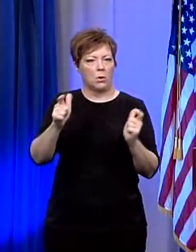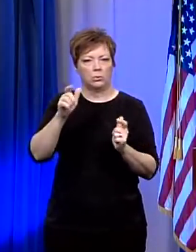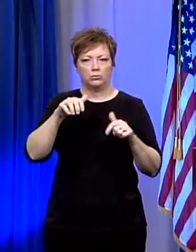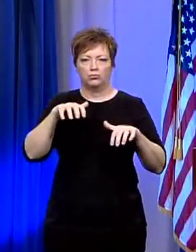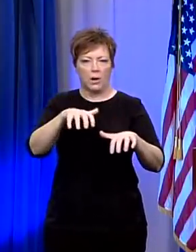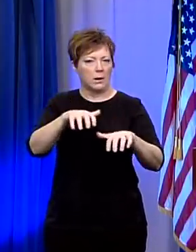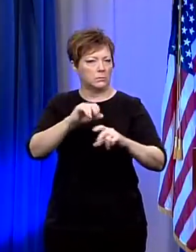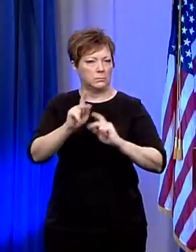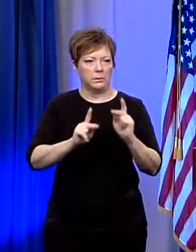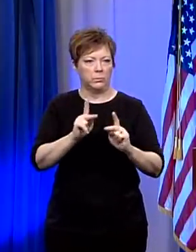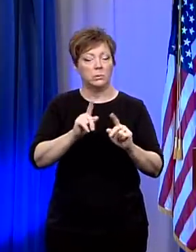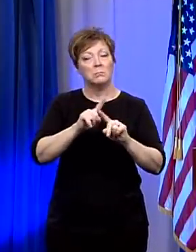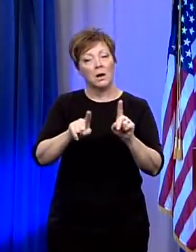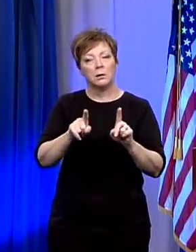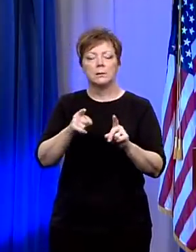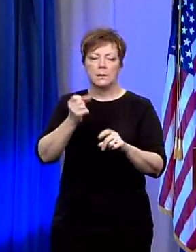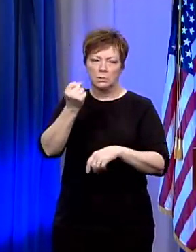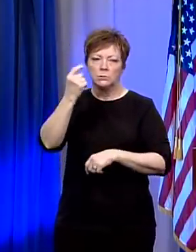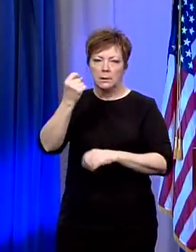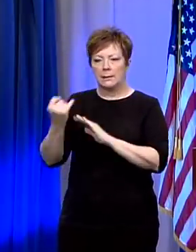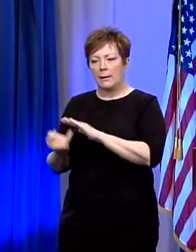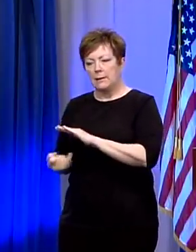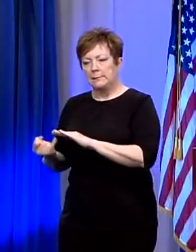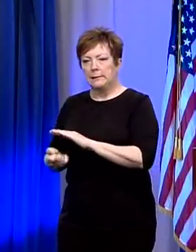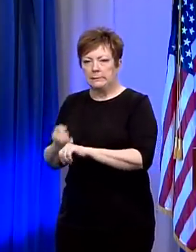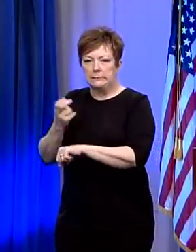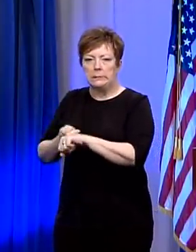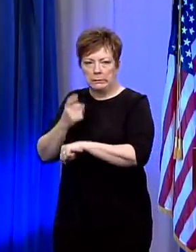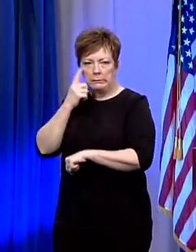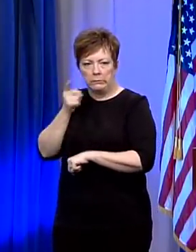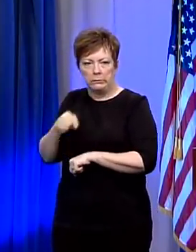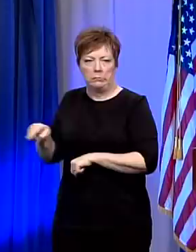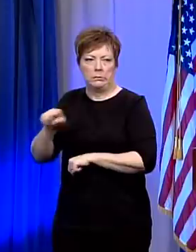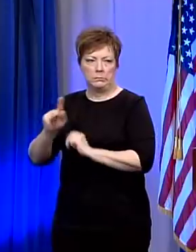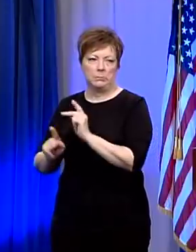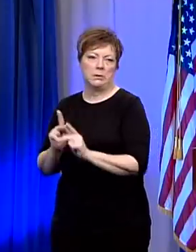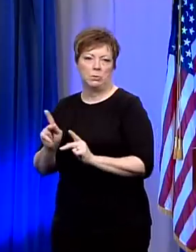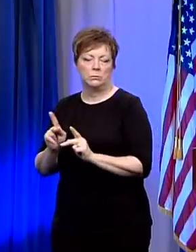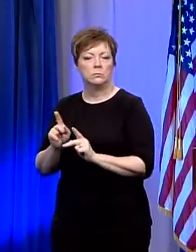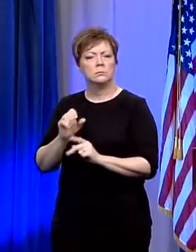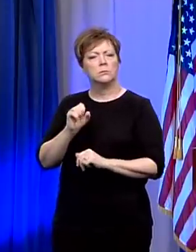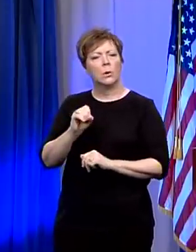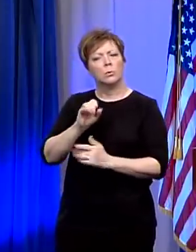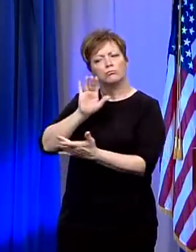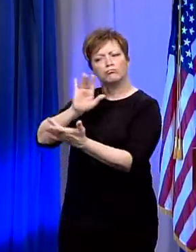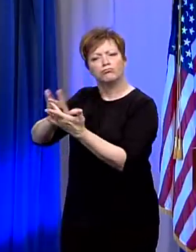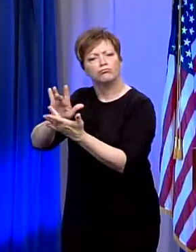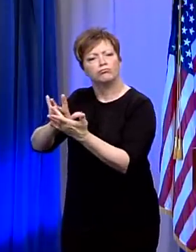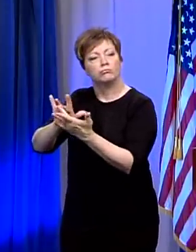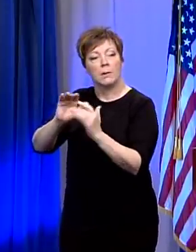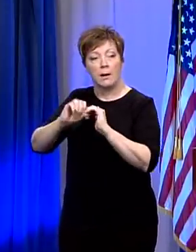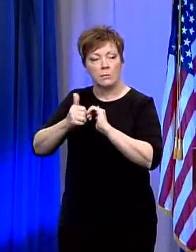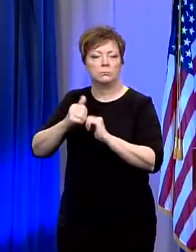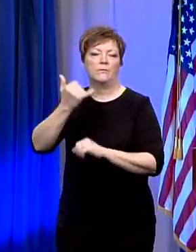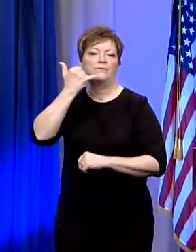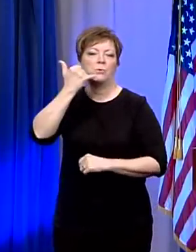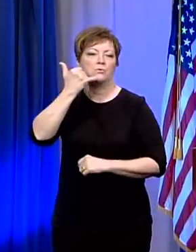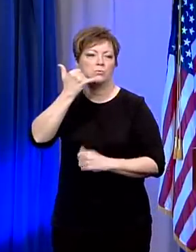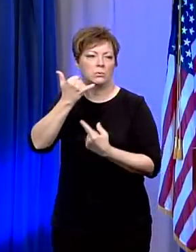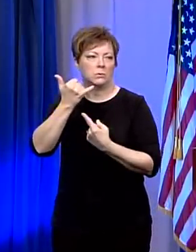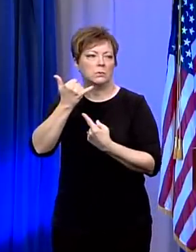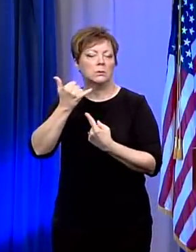same time, isolation can be difficult for people like that. So reach out to those folks that you know by phone,